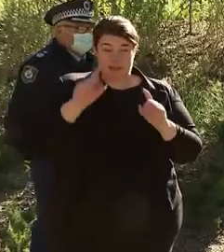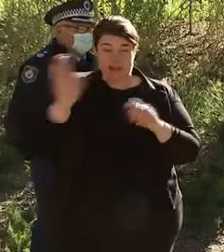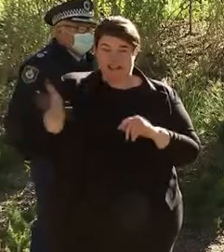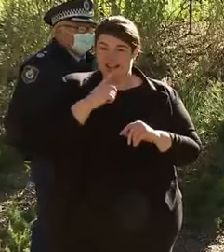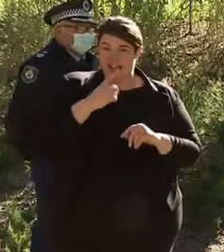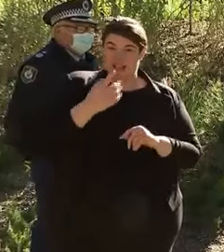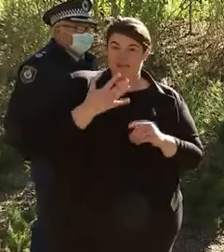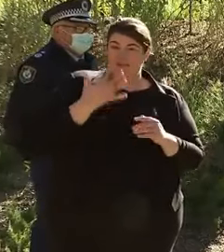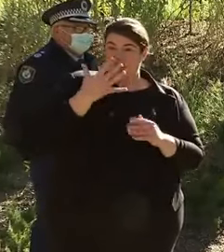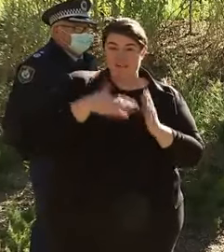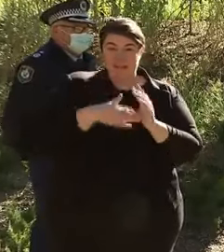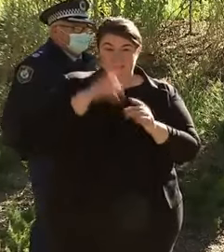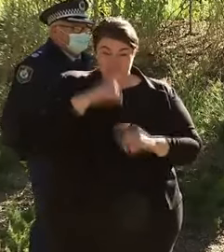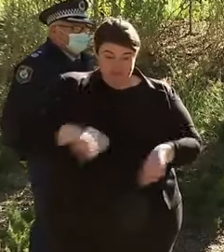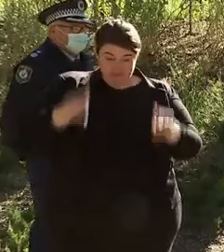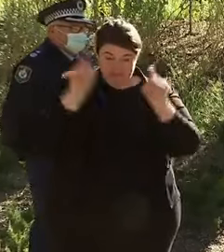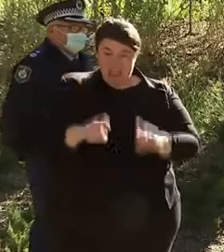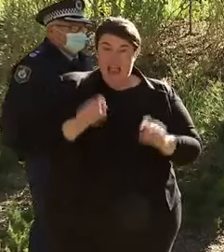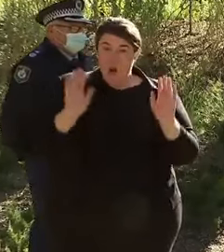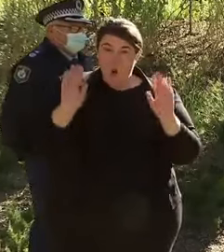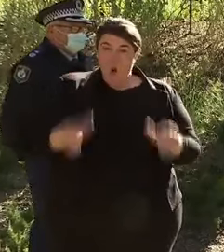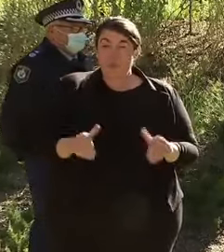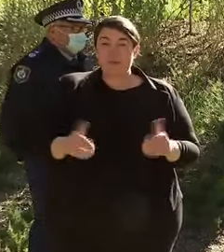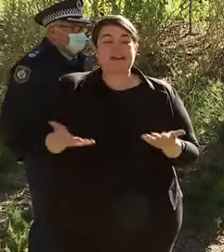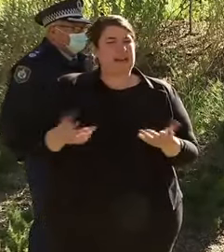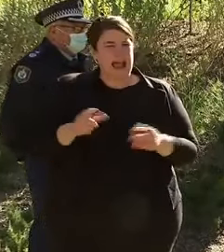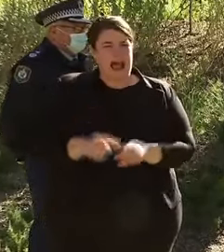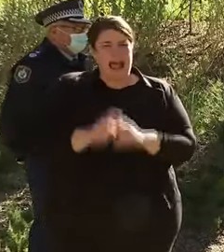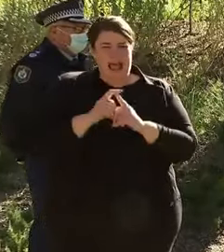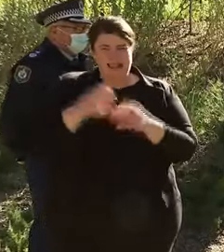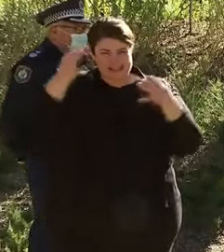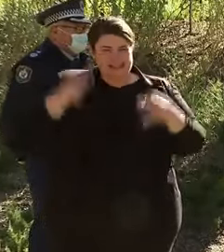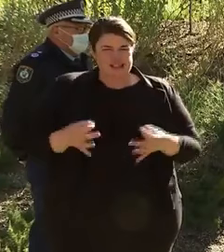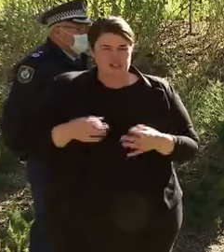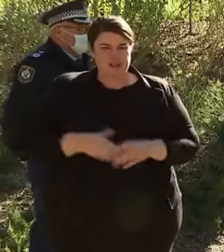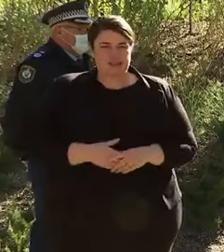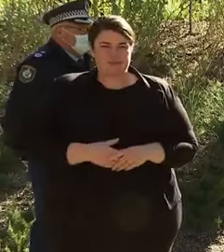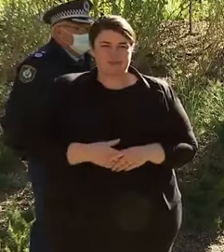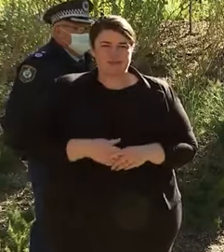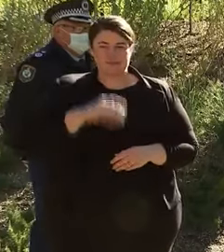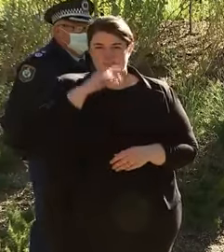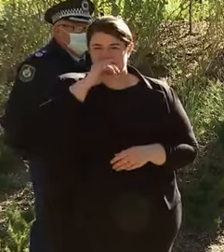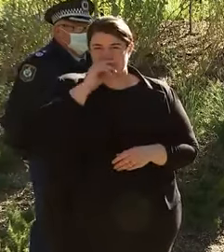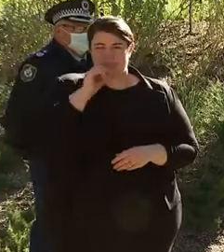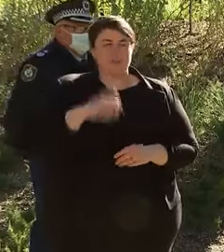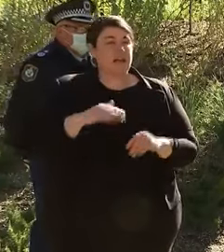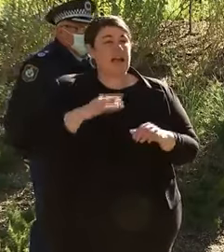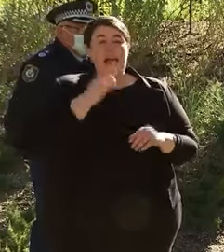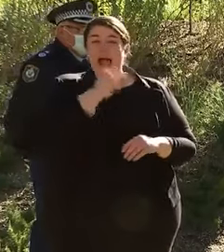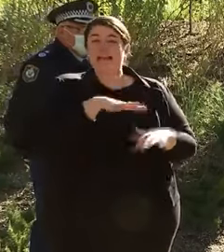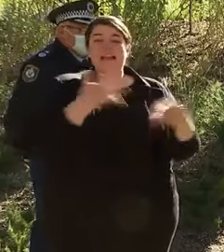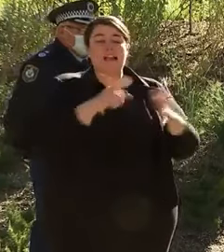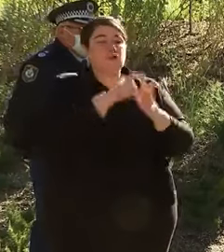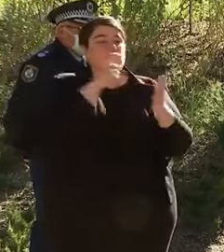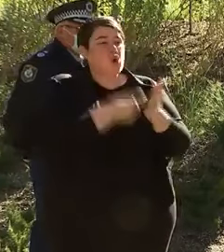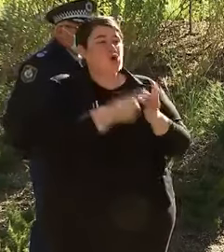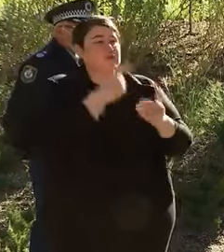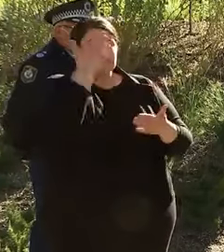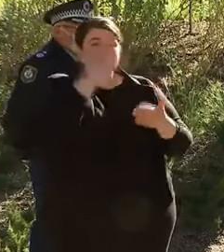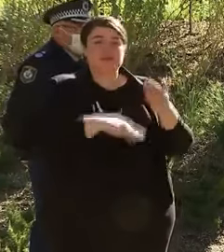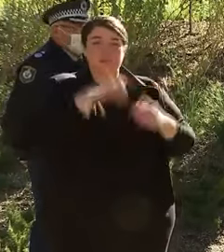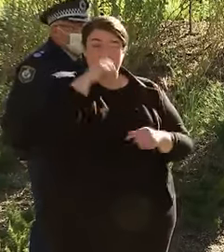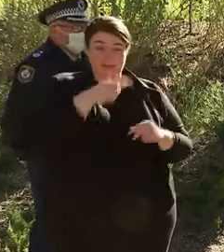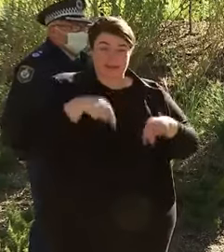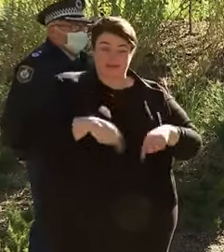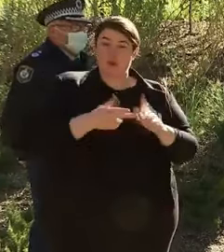and millions of people, but that's based on the health advice. And I'm happy for any health expert to be asked any time of the day whether or not the New